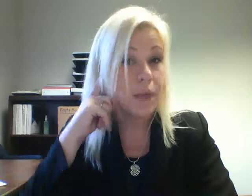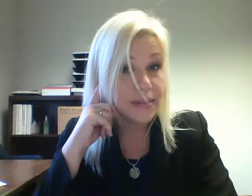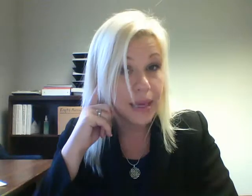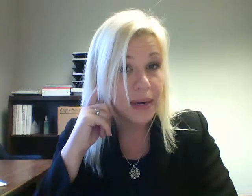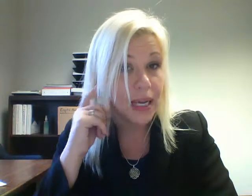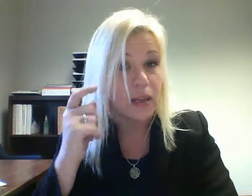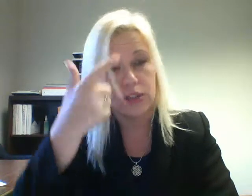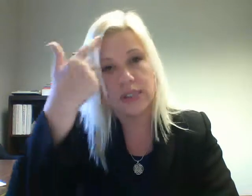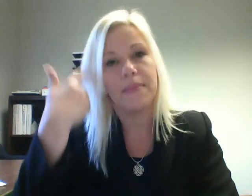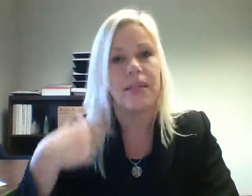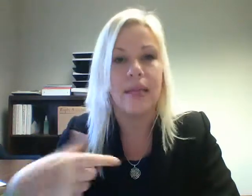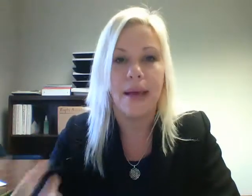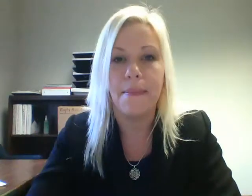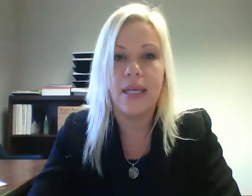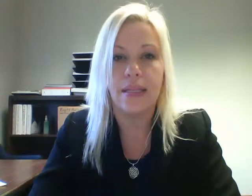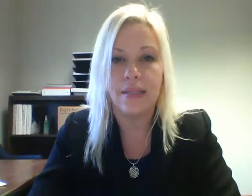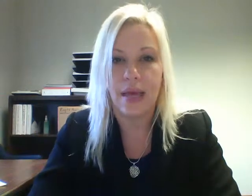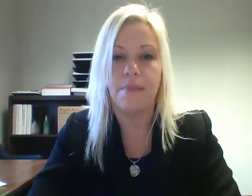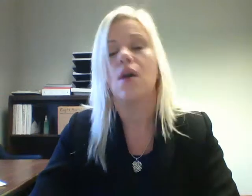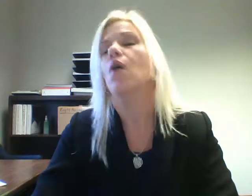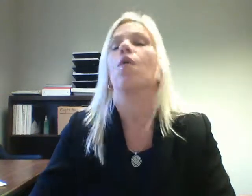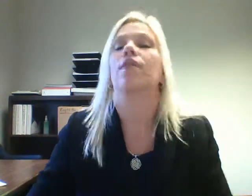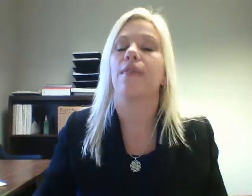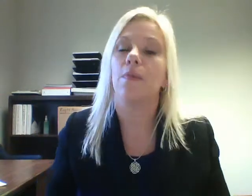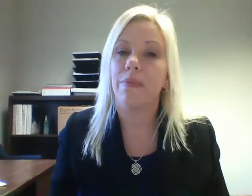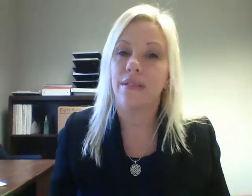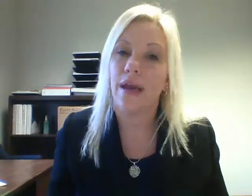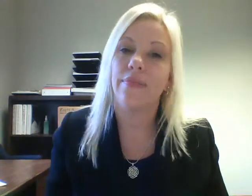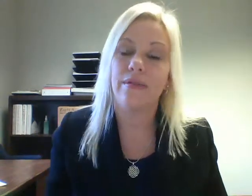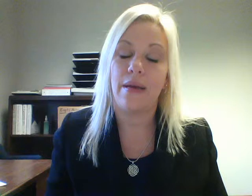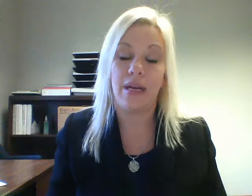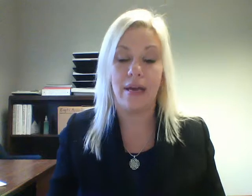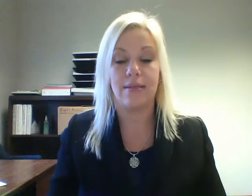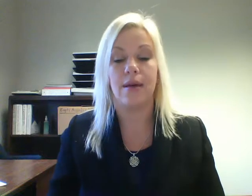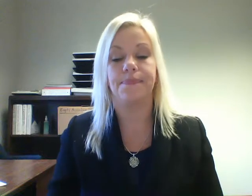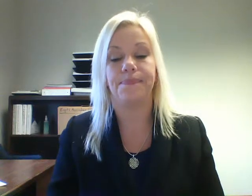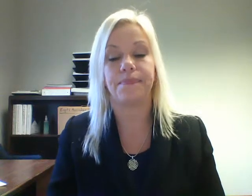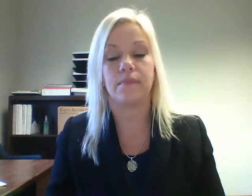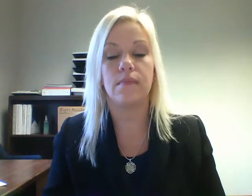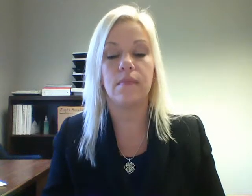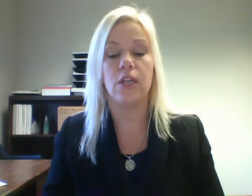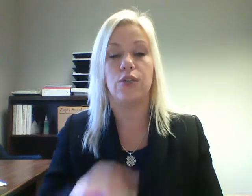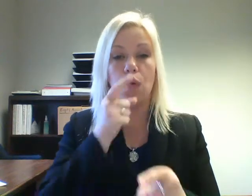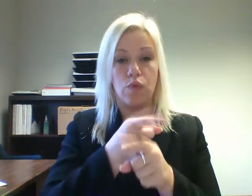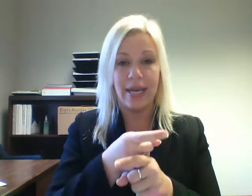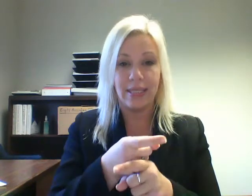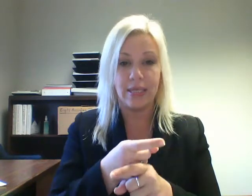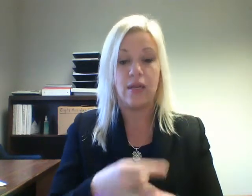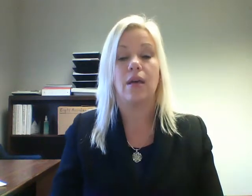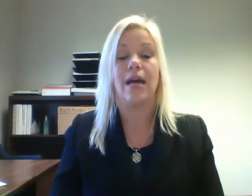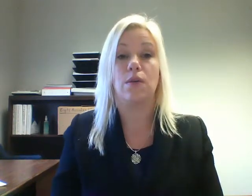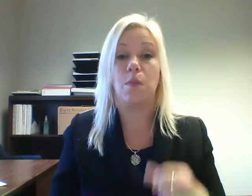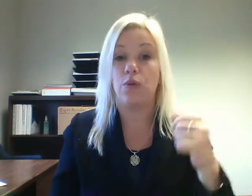the same in English doesn't mean that they mean the same or that they would be signed the same in ASL. So right as opposed